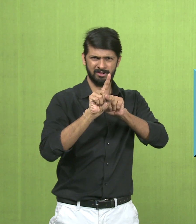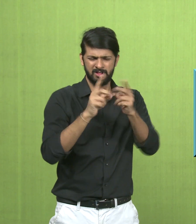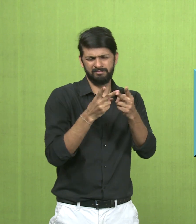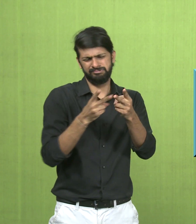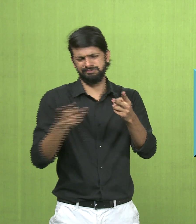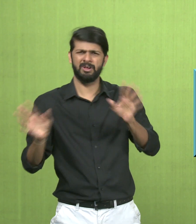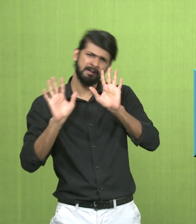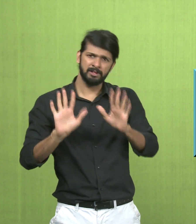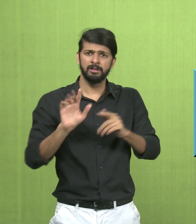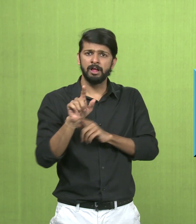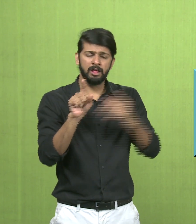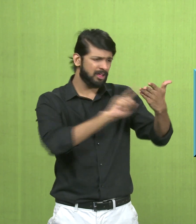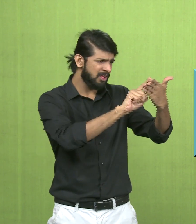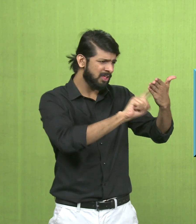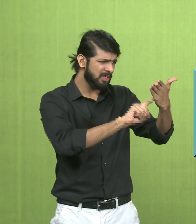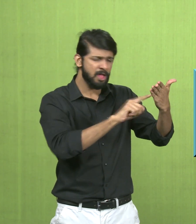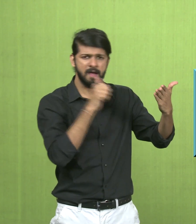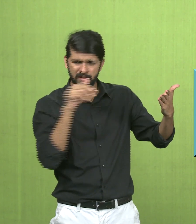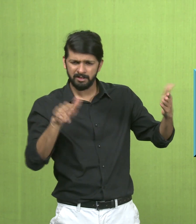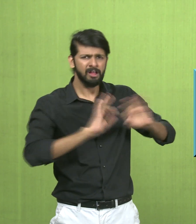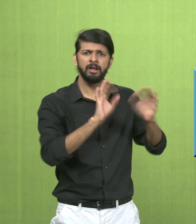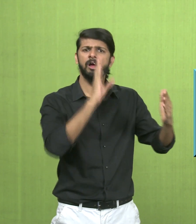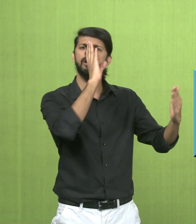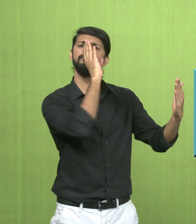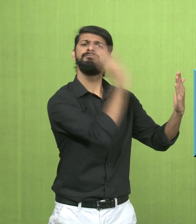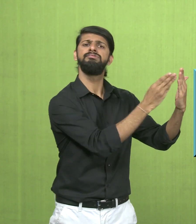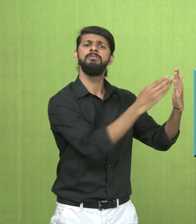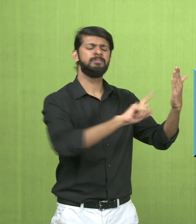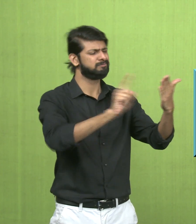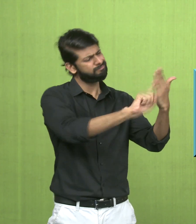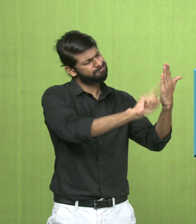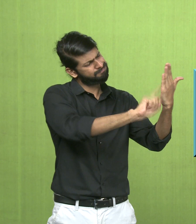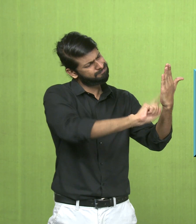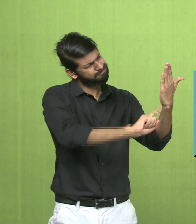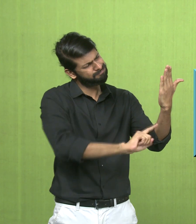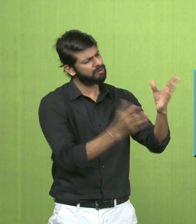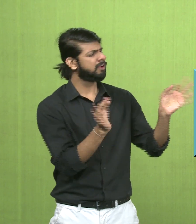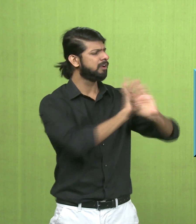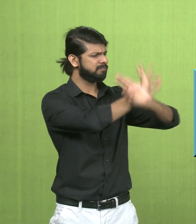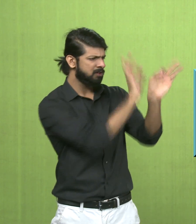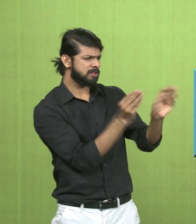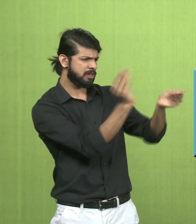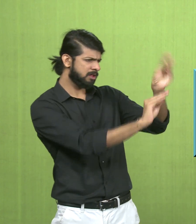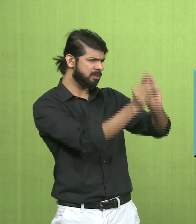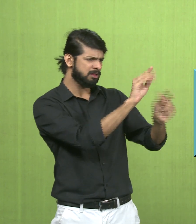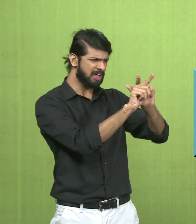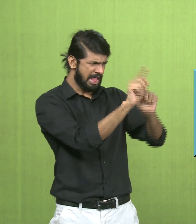These mediums can be used by the artist and applied directly on the surface which they need to work